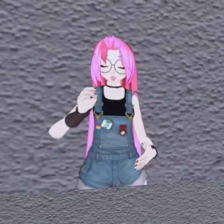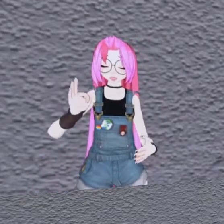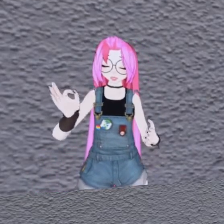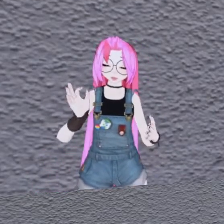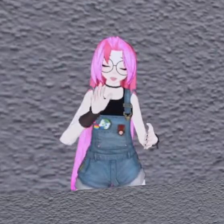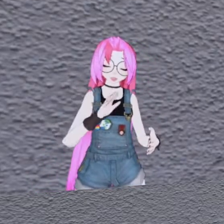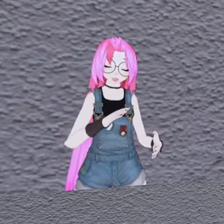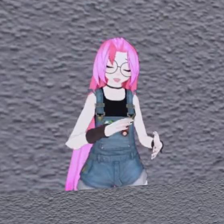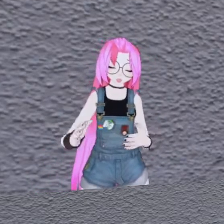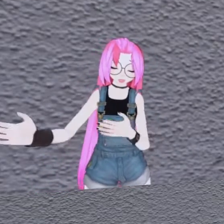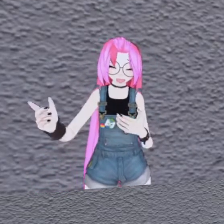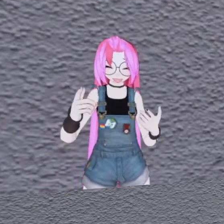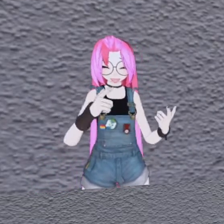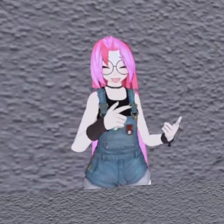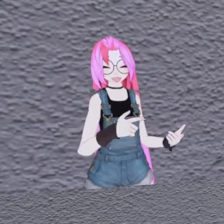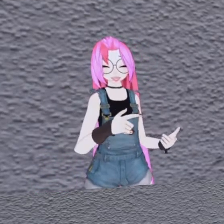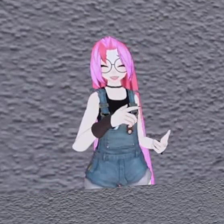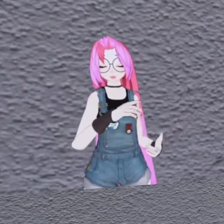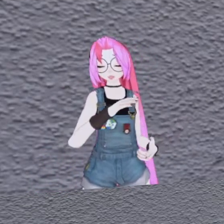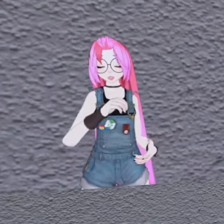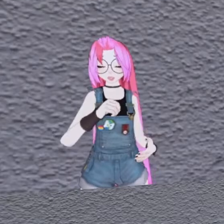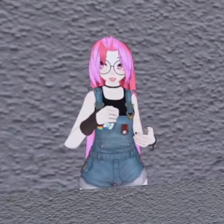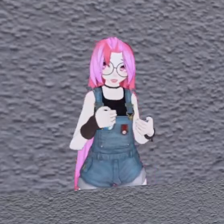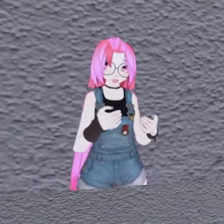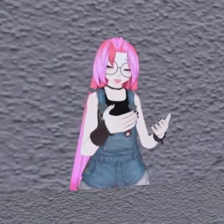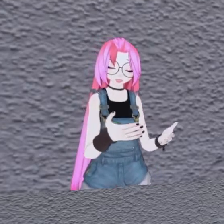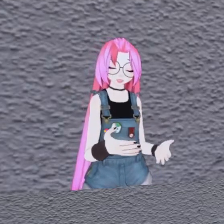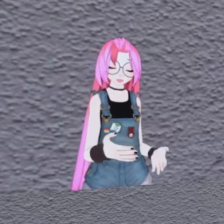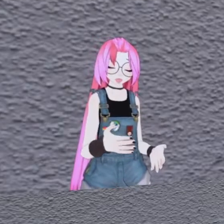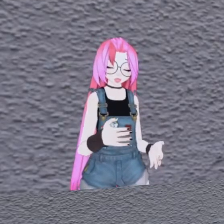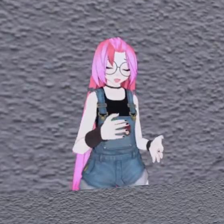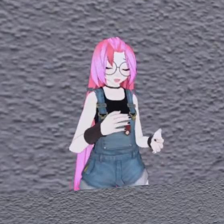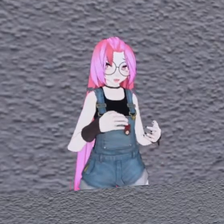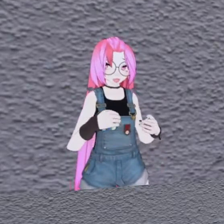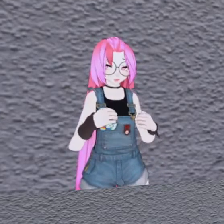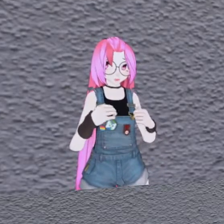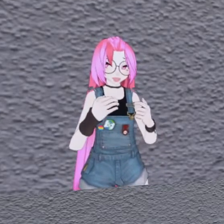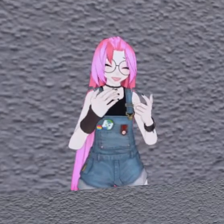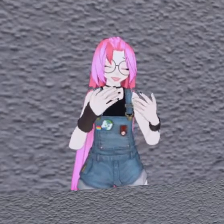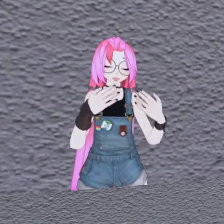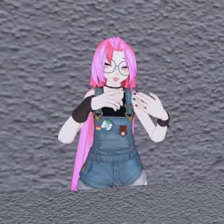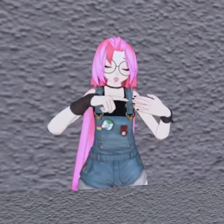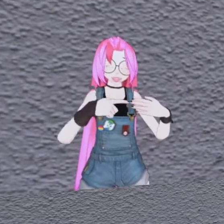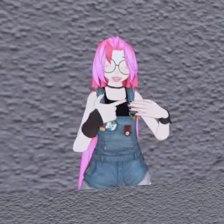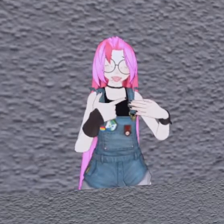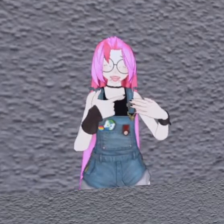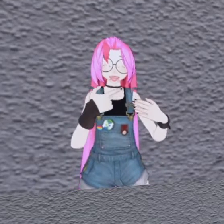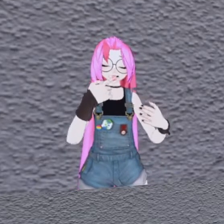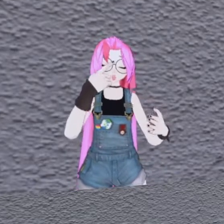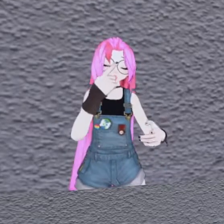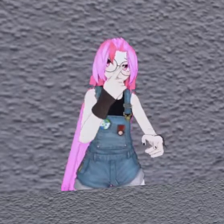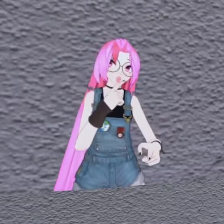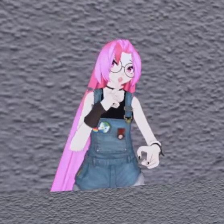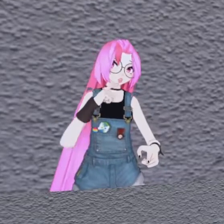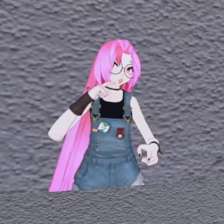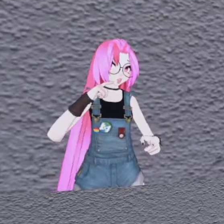French man who traveled over here and gave us like sort of the beginning of rights for